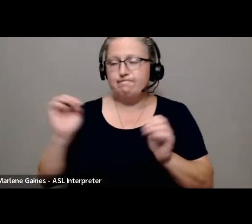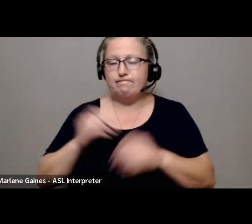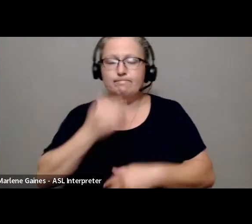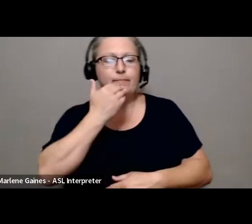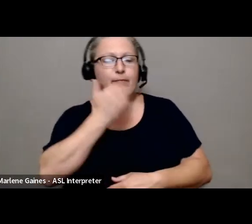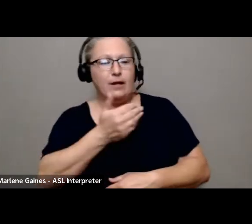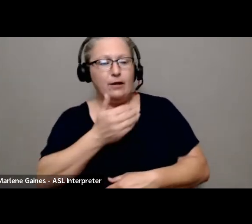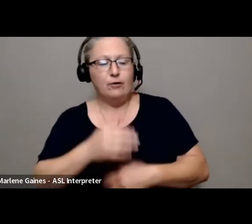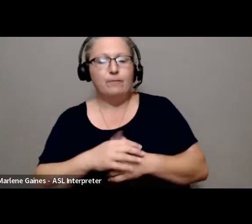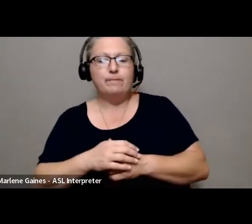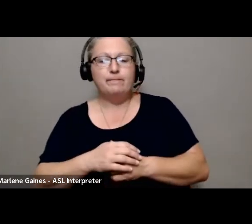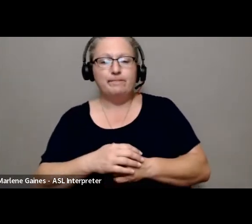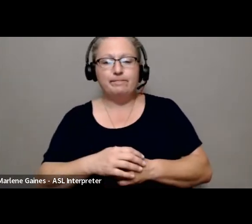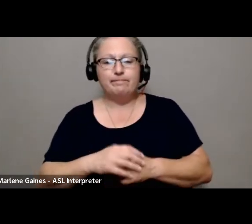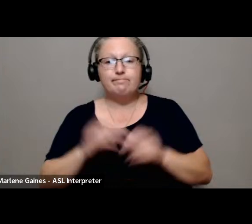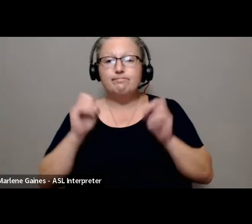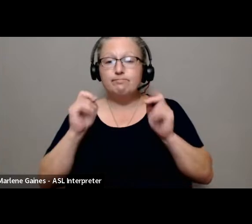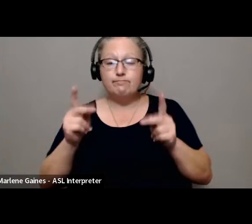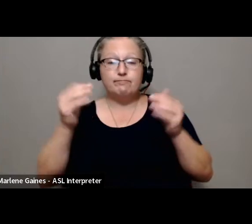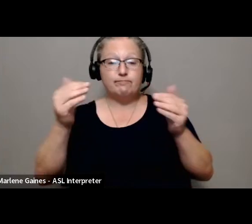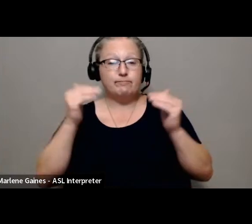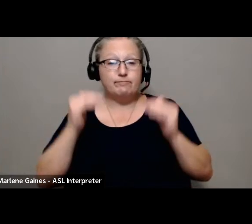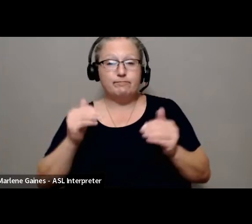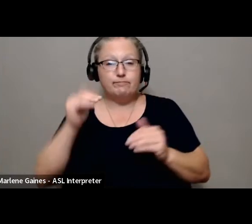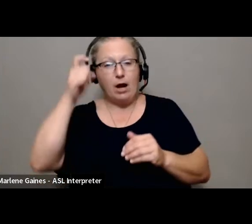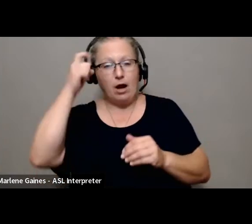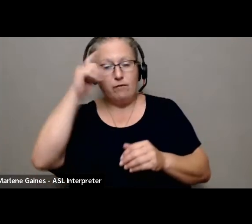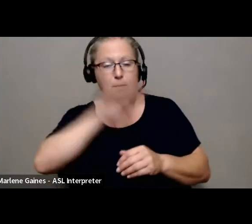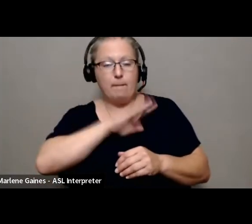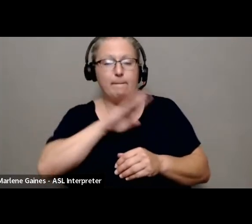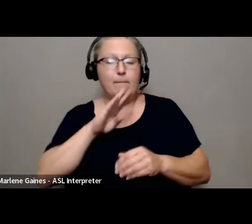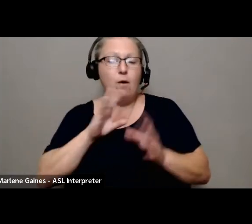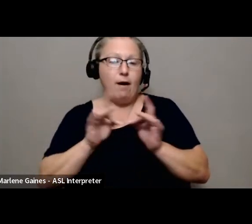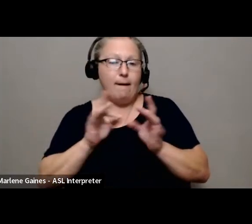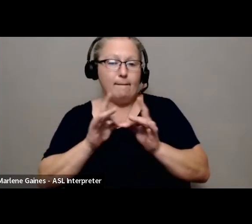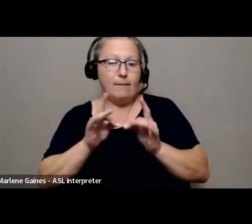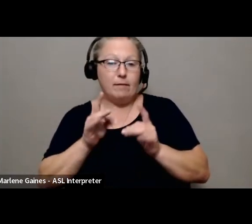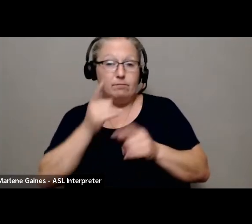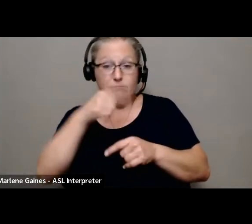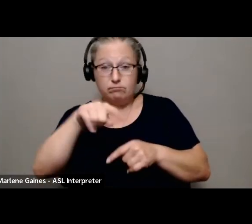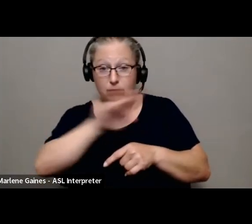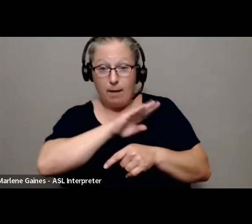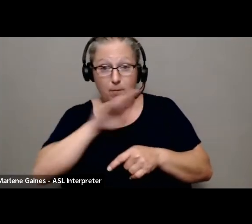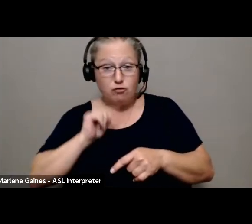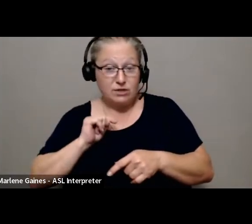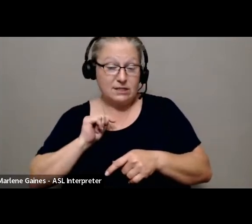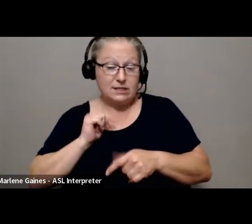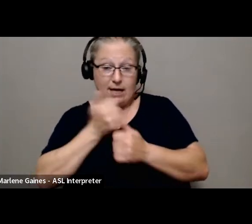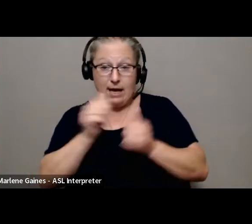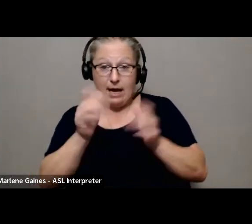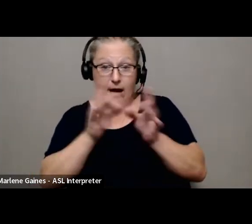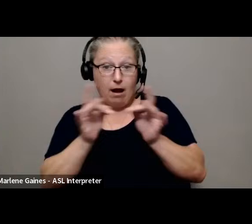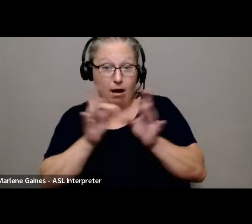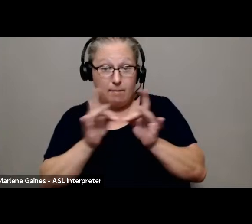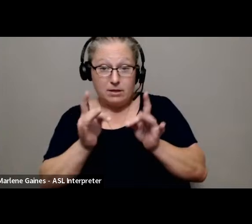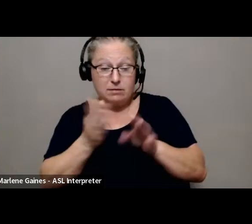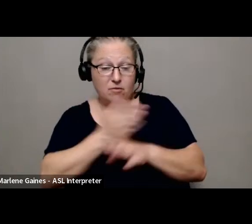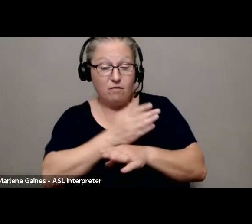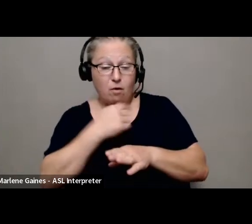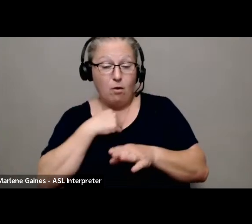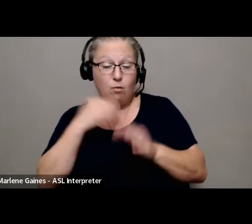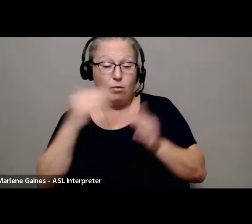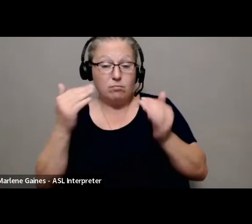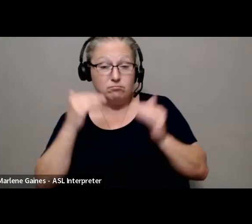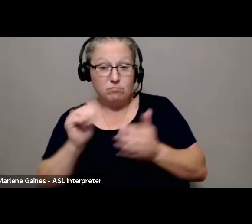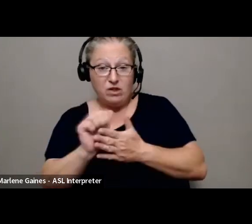you. Okay, we will go on to governing board comments. Do any of the Board of Trustees have any comments before we move on